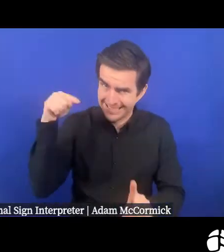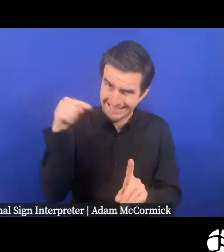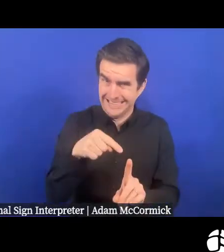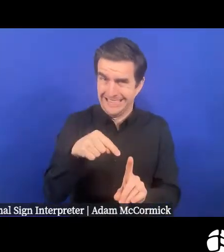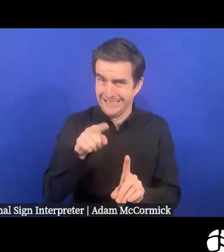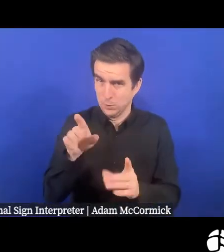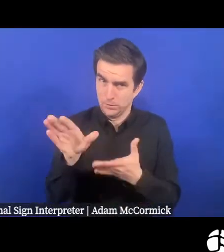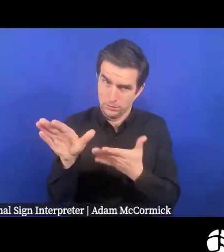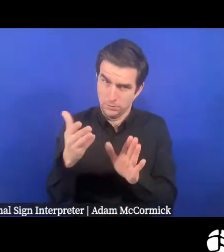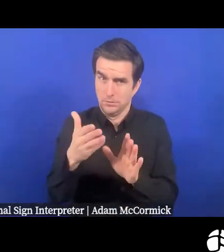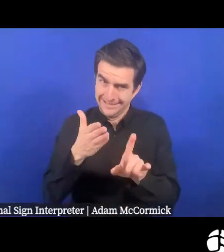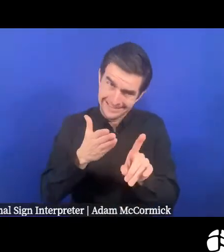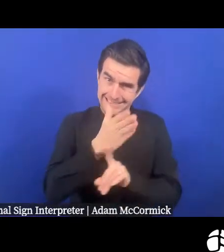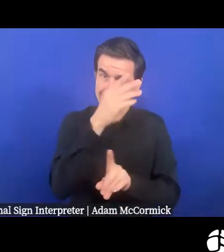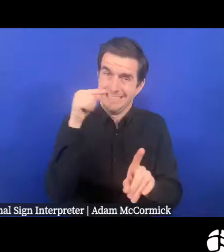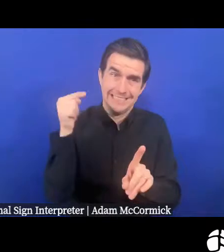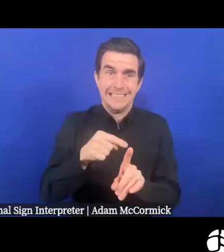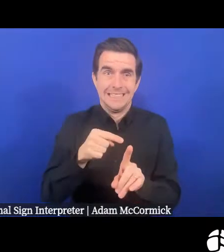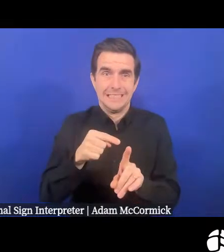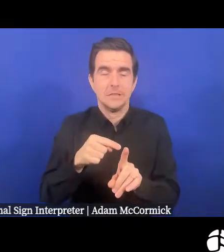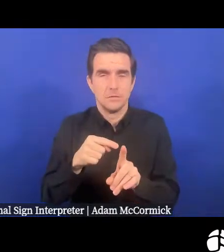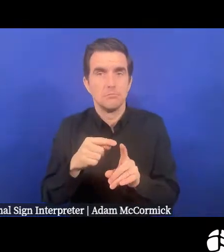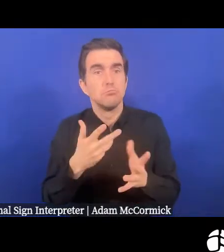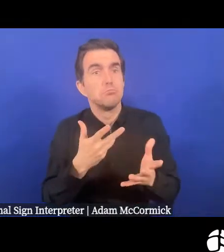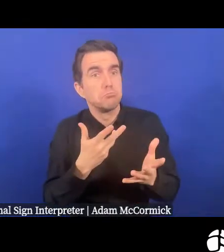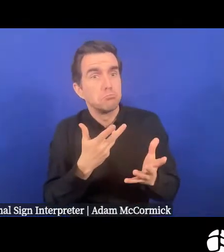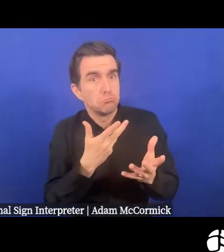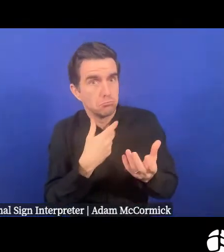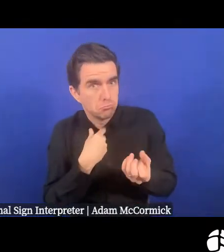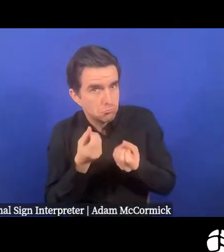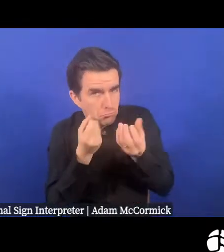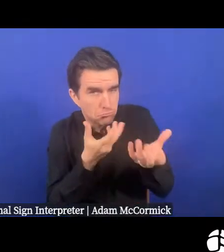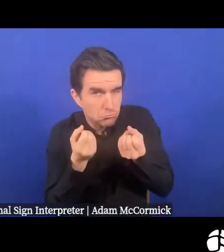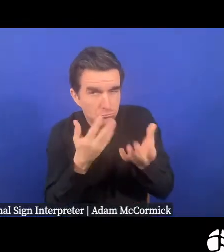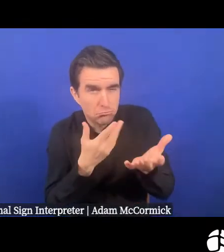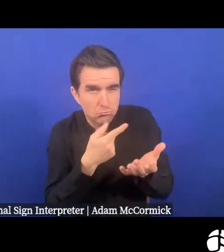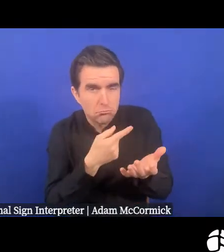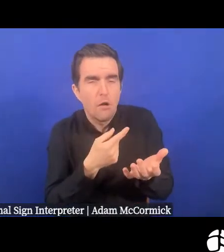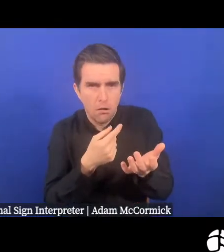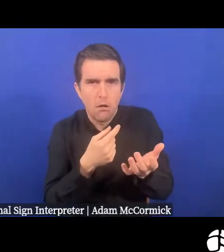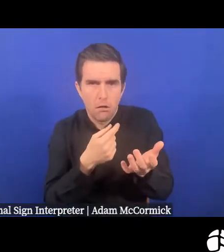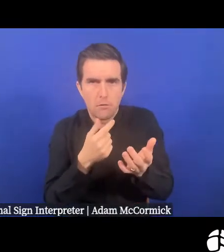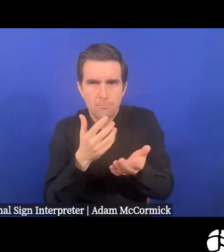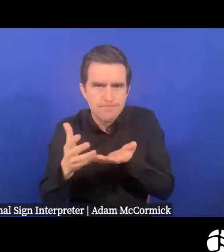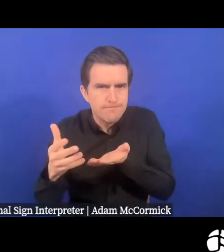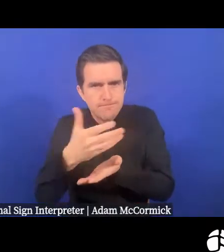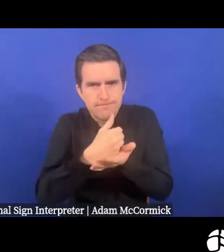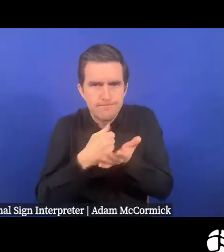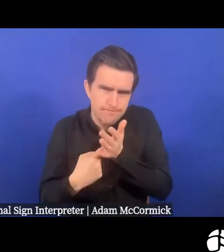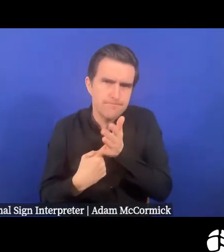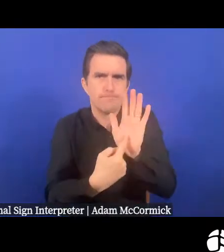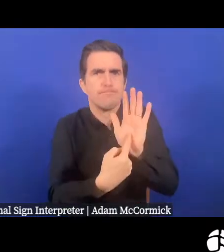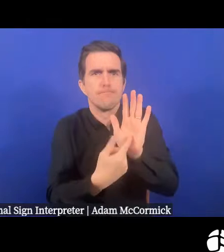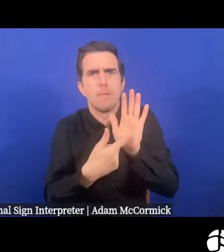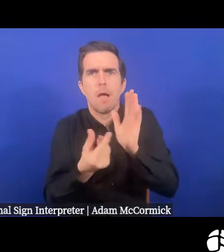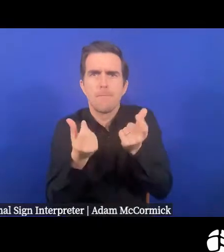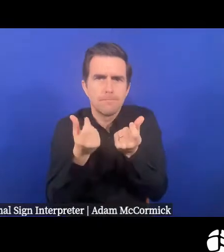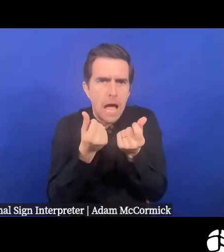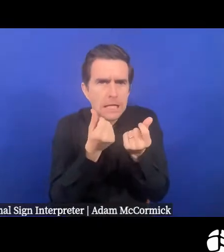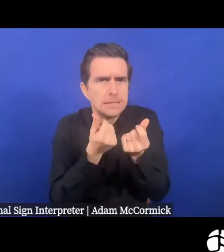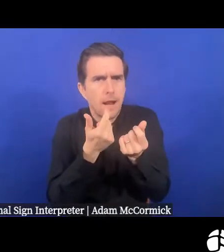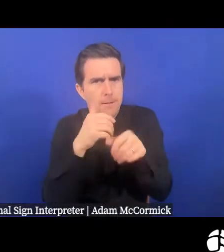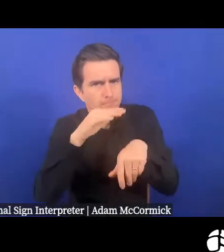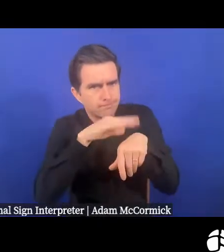this actual policy. So it's very important that you be in these spaces. If you're not in